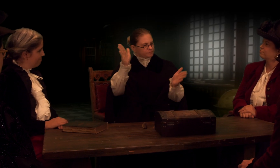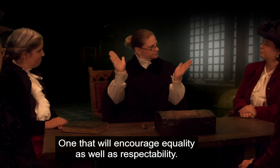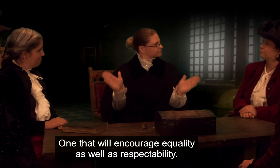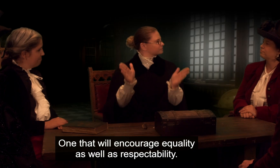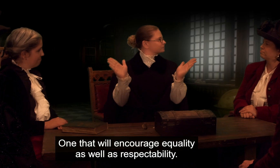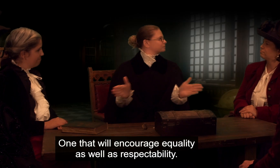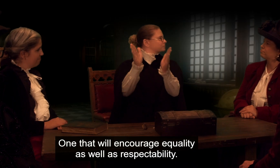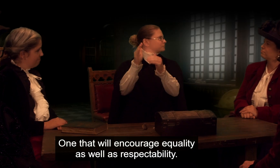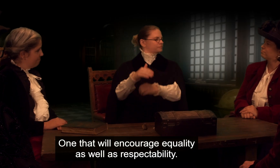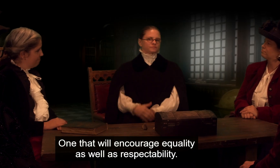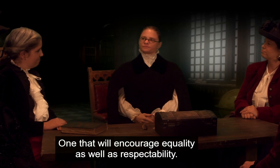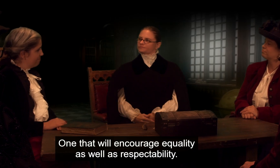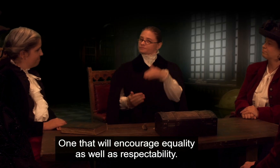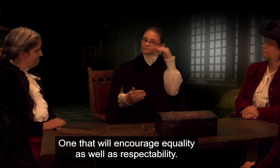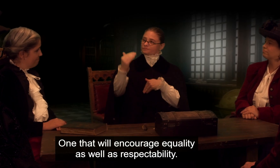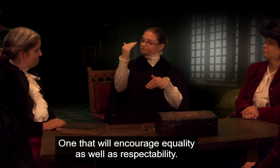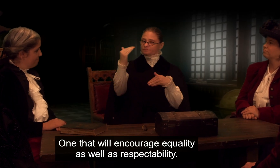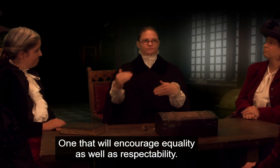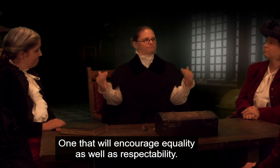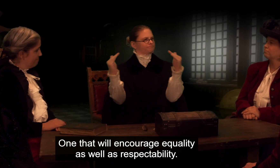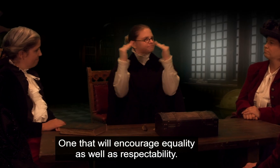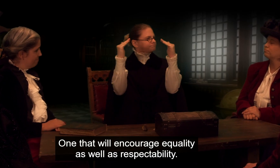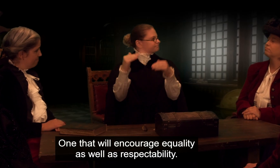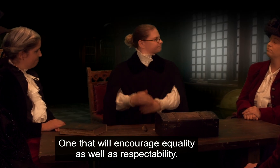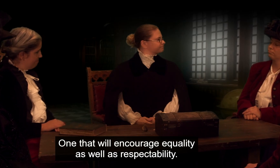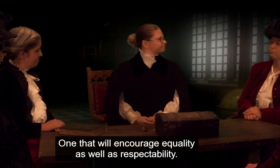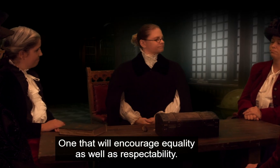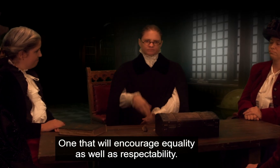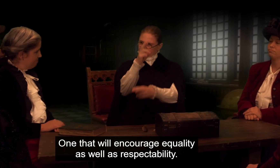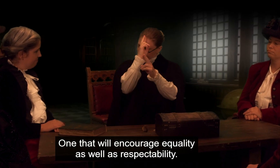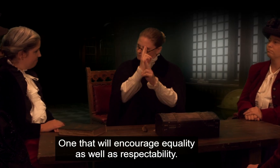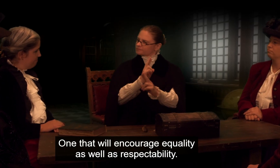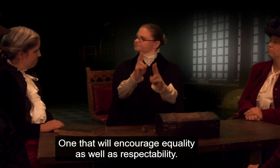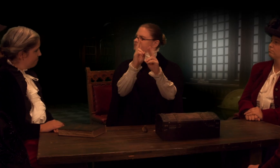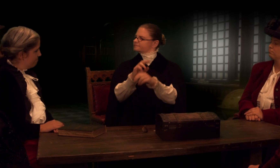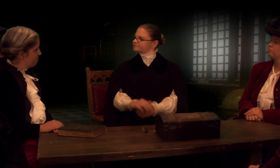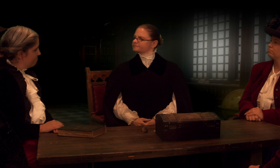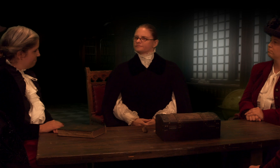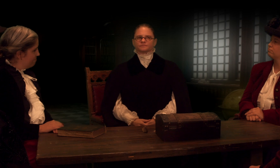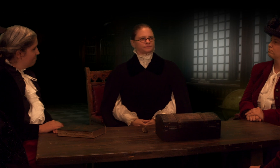One that will encourage equality as well as respectability.